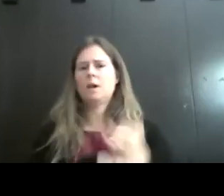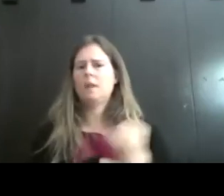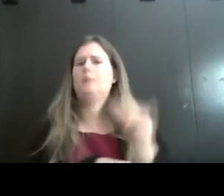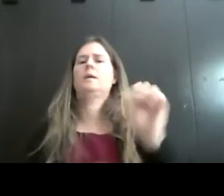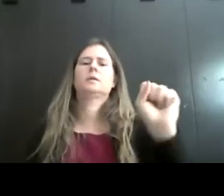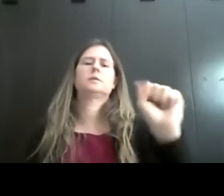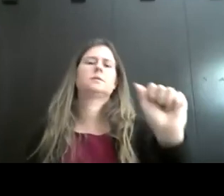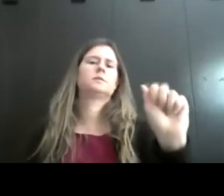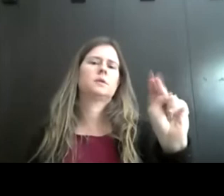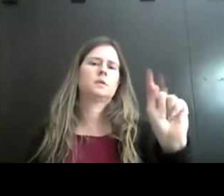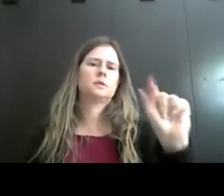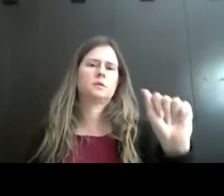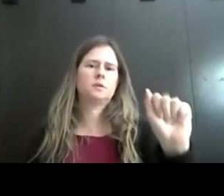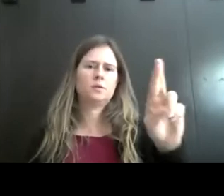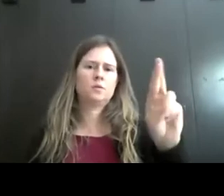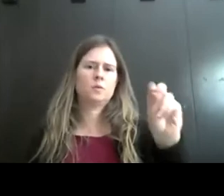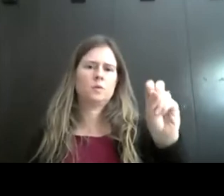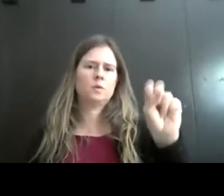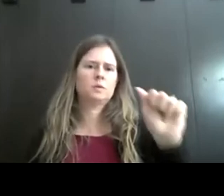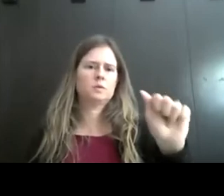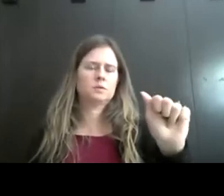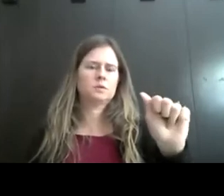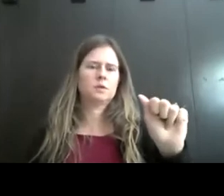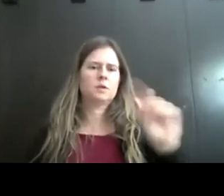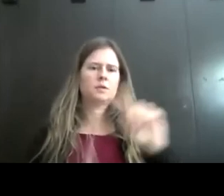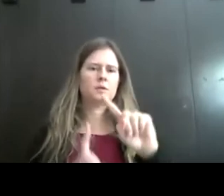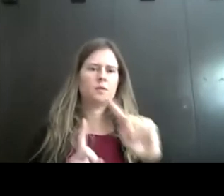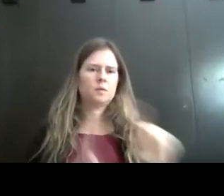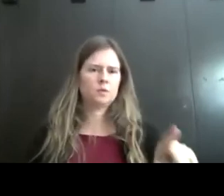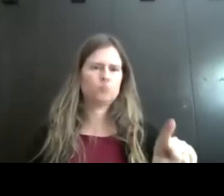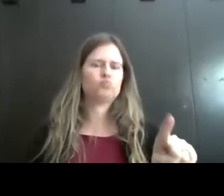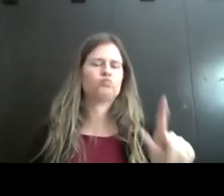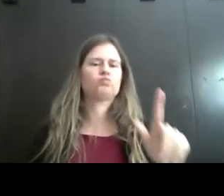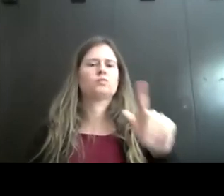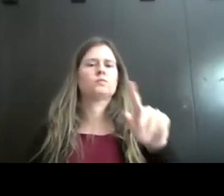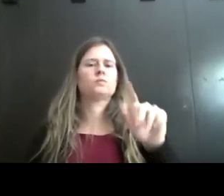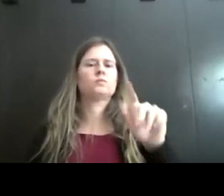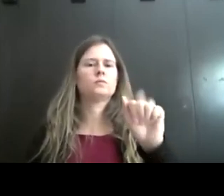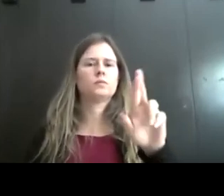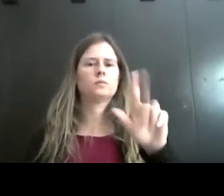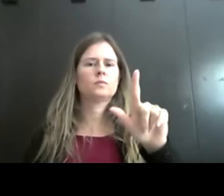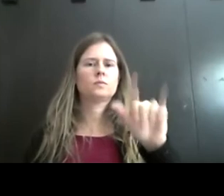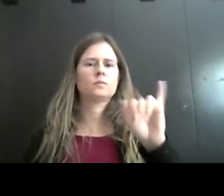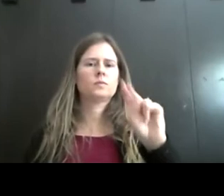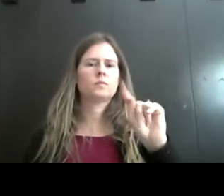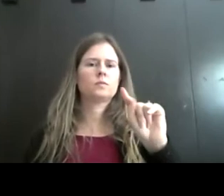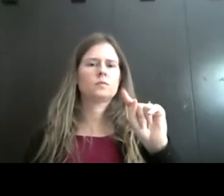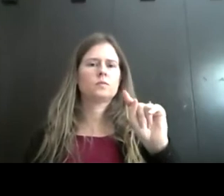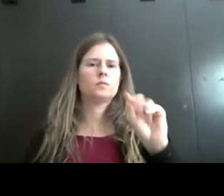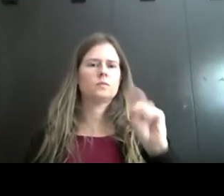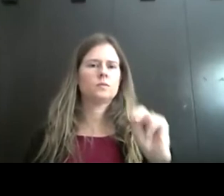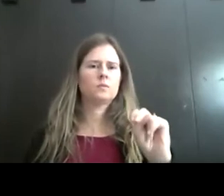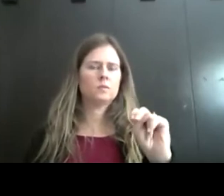year, I went by where the Arlington Spring Man was discovered. And the Arlington Spring Man is just the leg bone